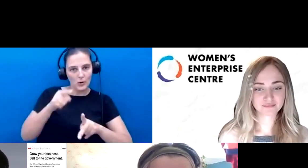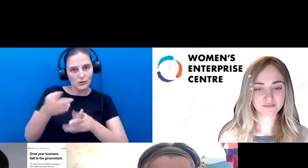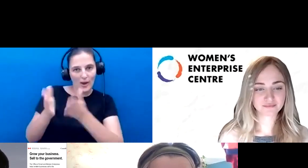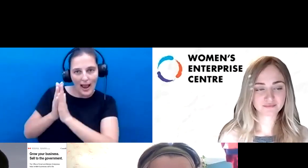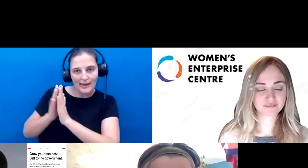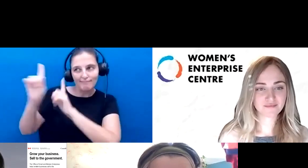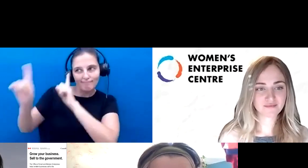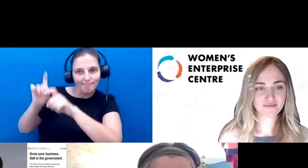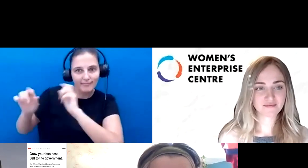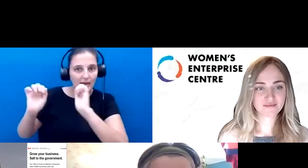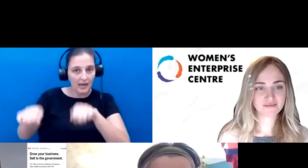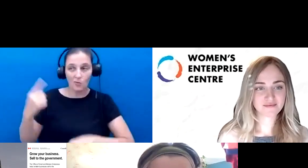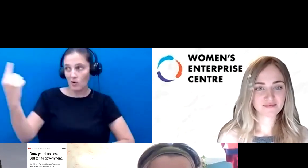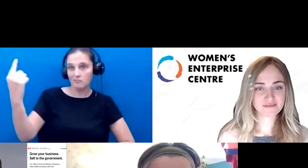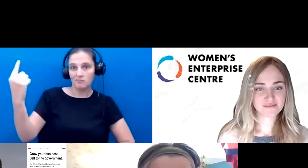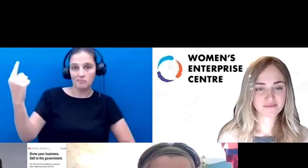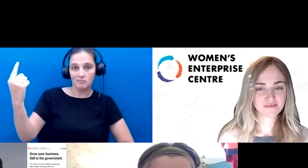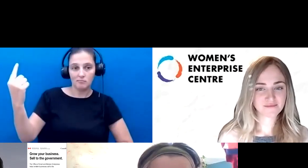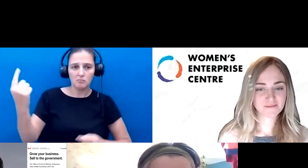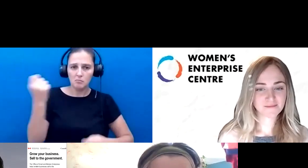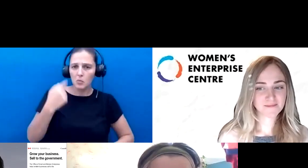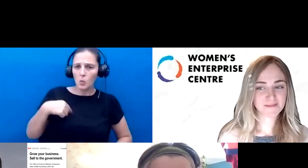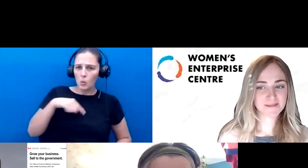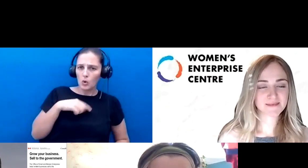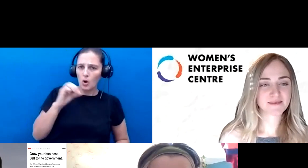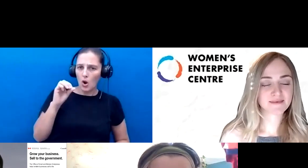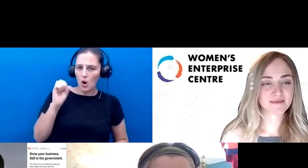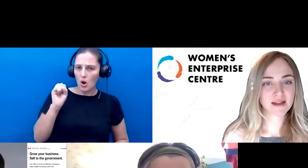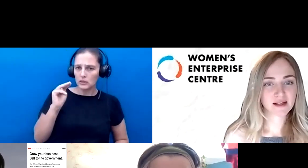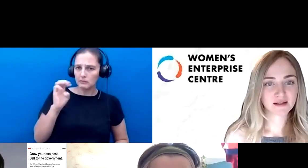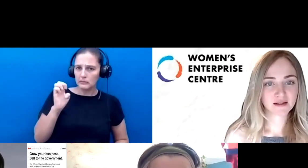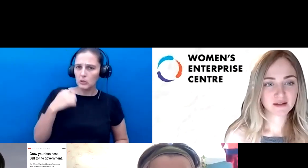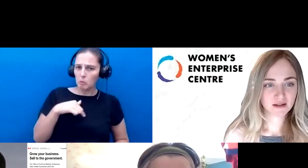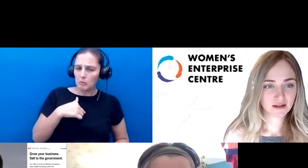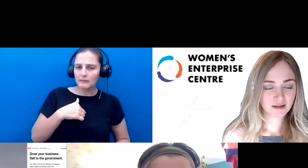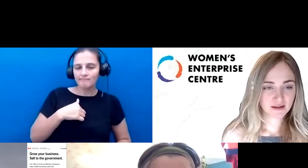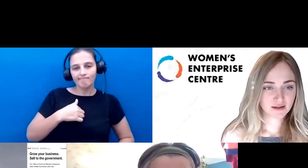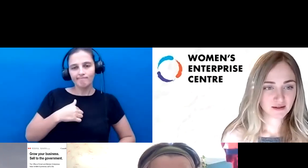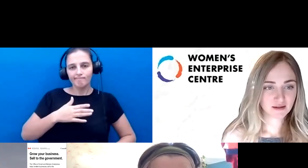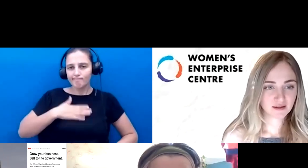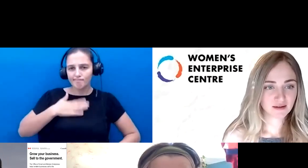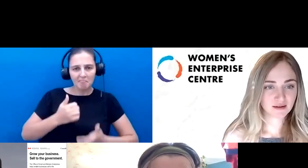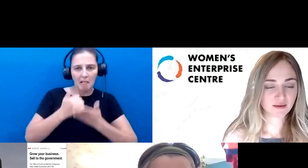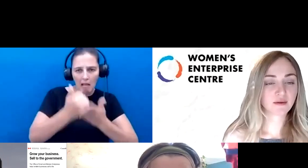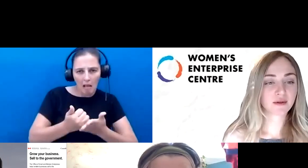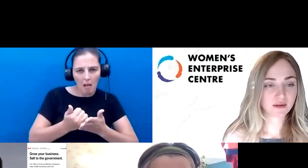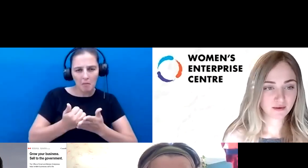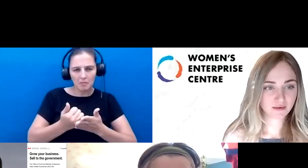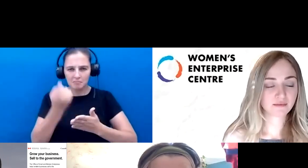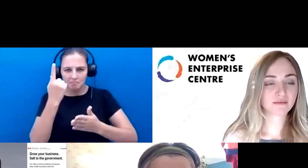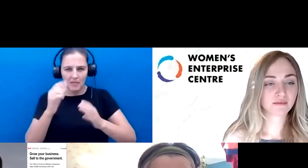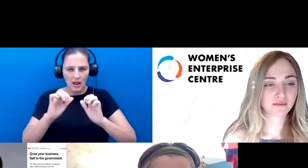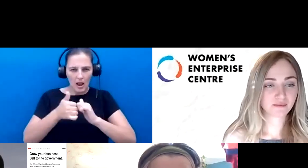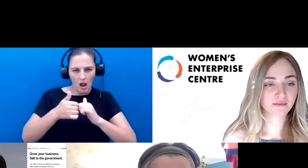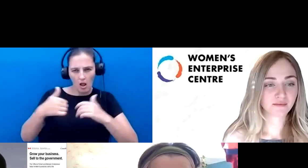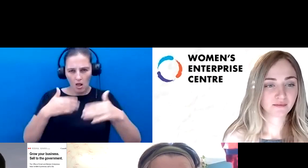questions to. We're happy to help understand and sort of navigate the process at OSME.